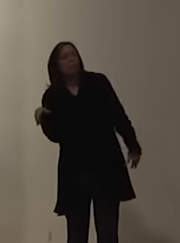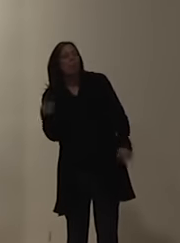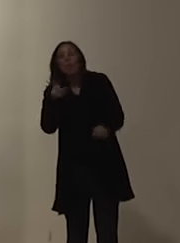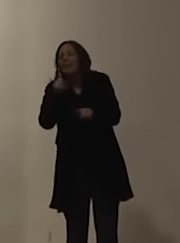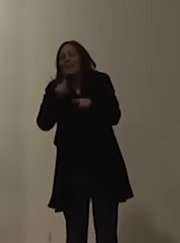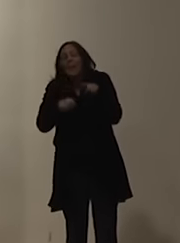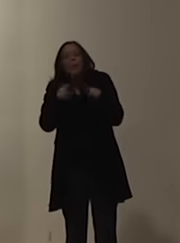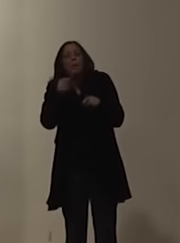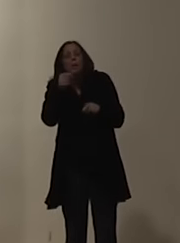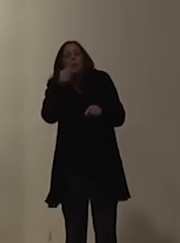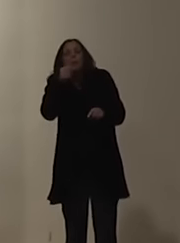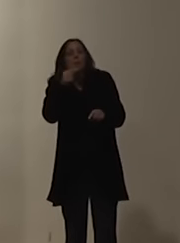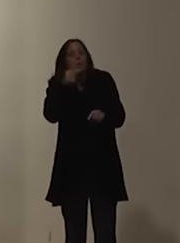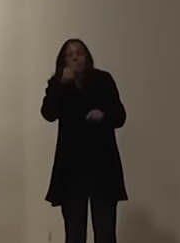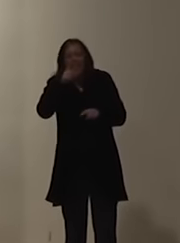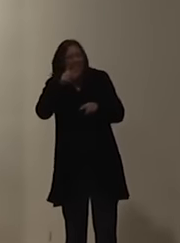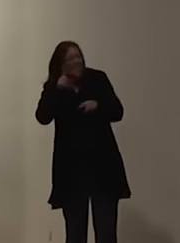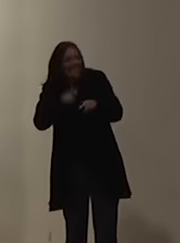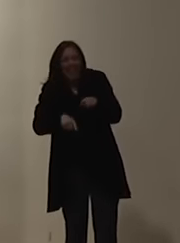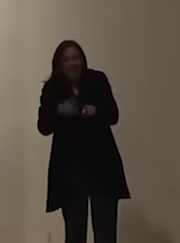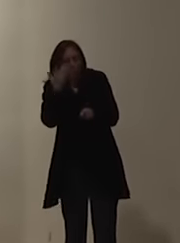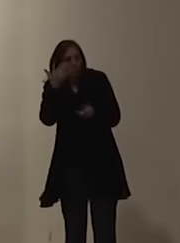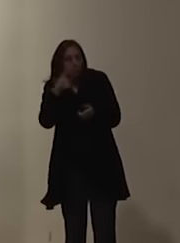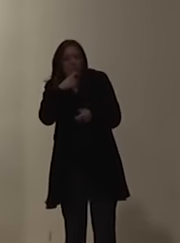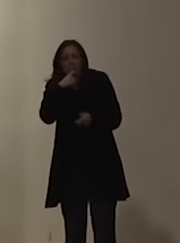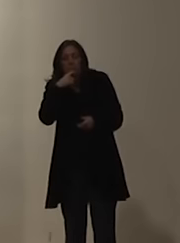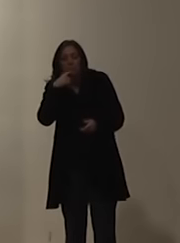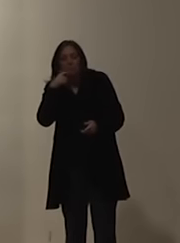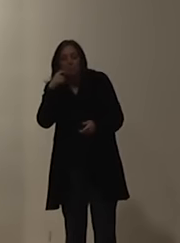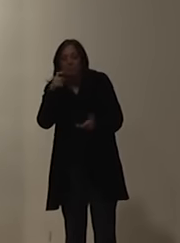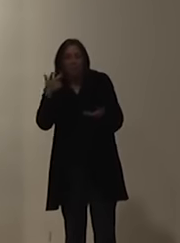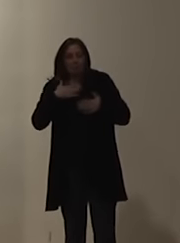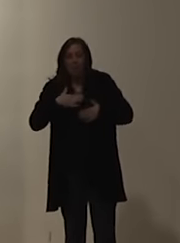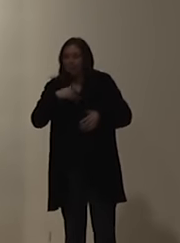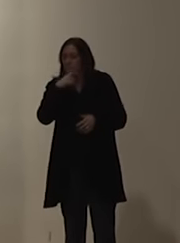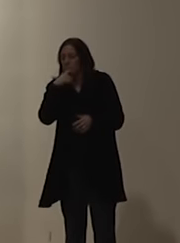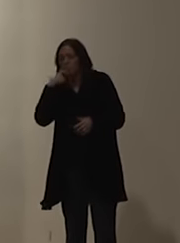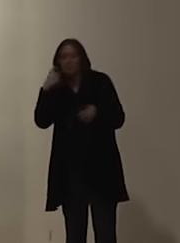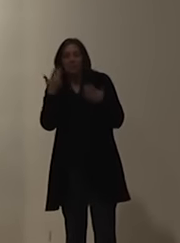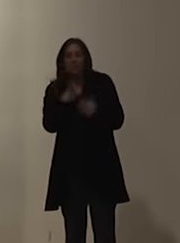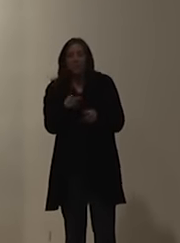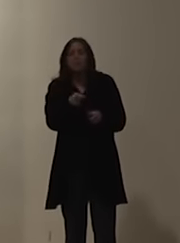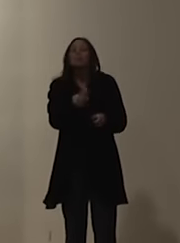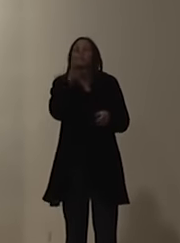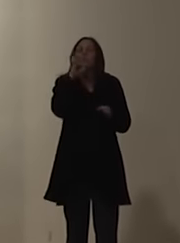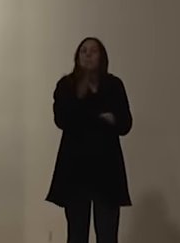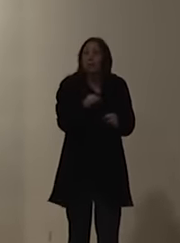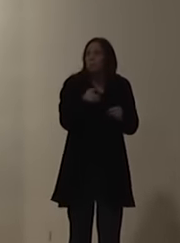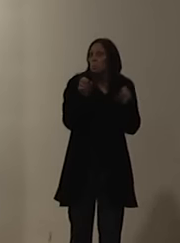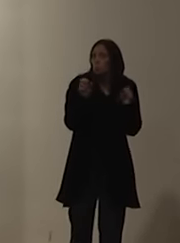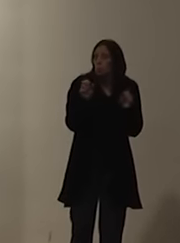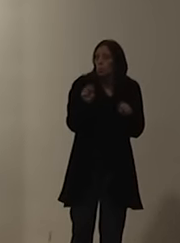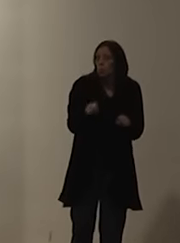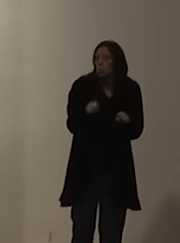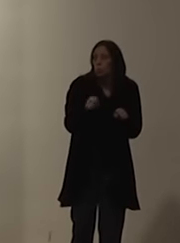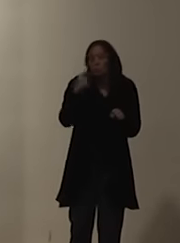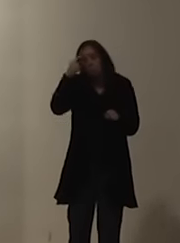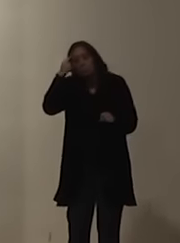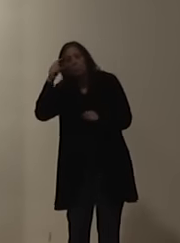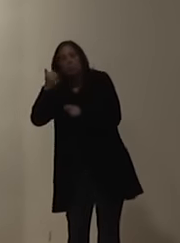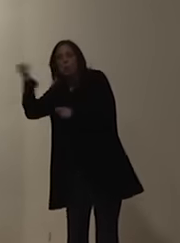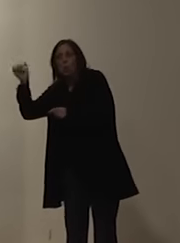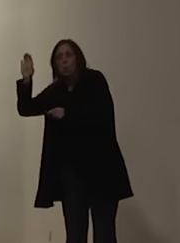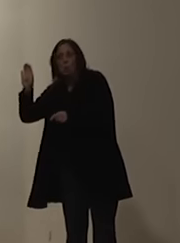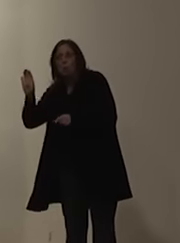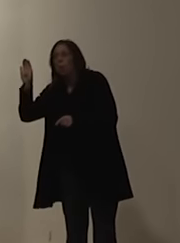Boston. This guy named Chuck Callahan actually said, "Oh, I have an interosseous needle." Stuck the needle in her